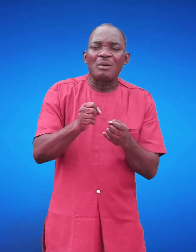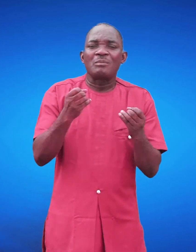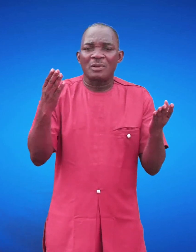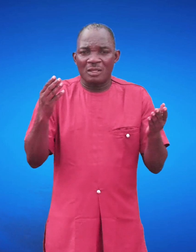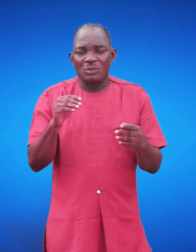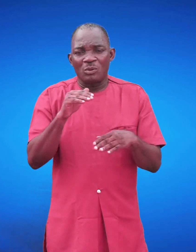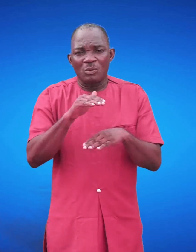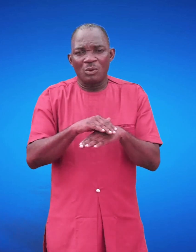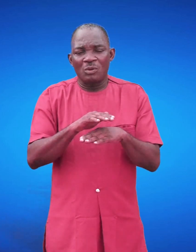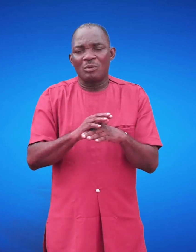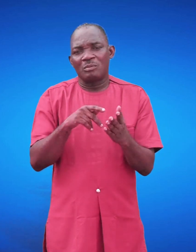the program.